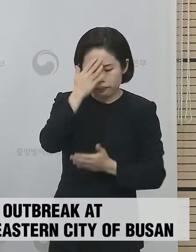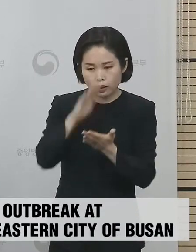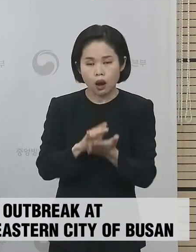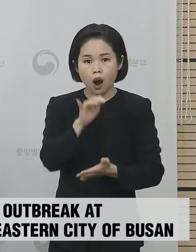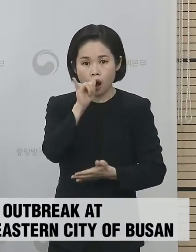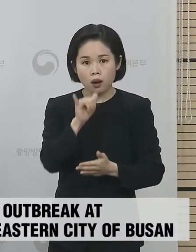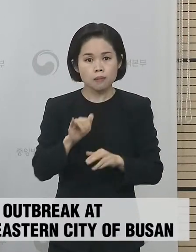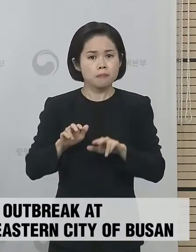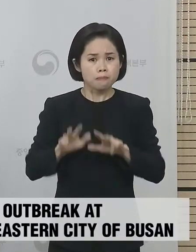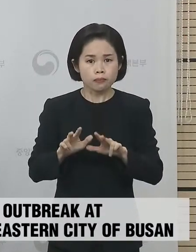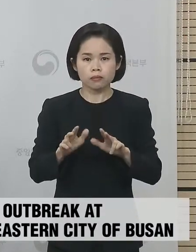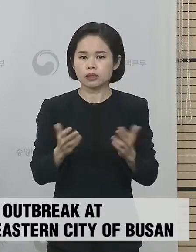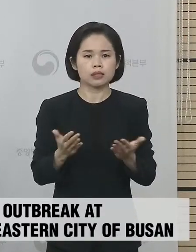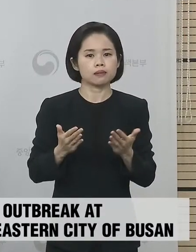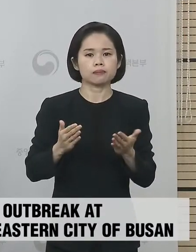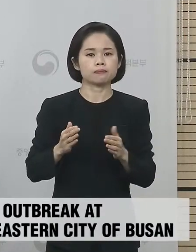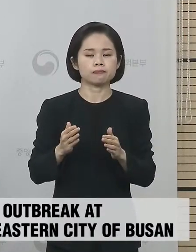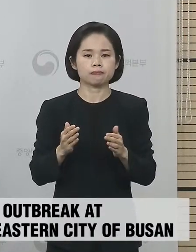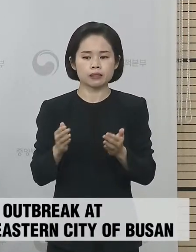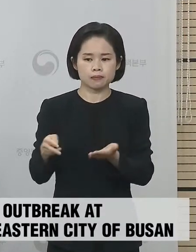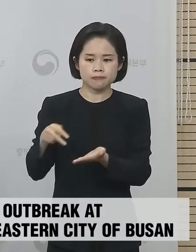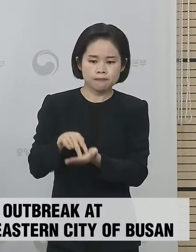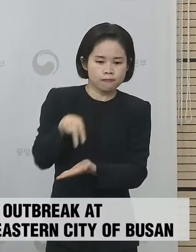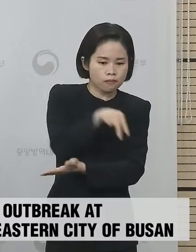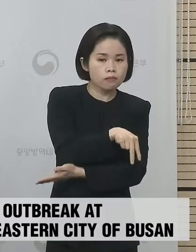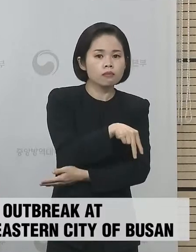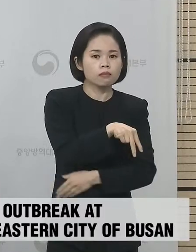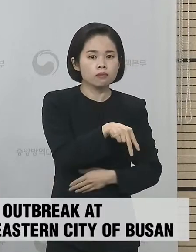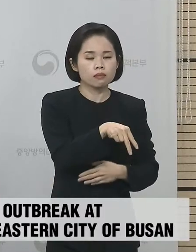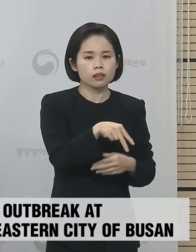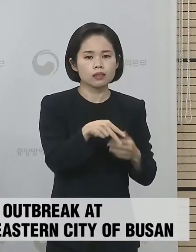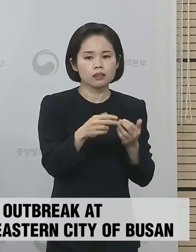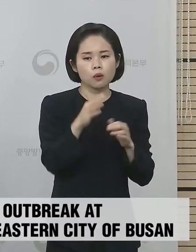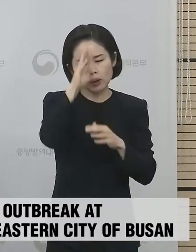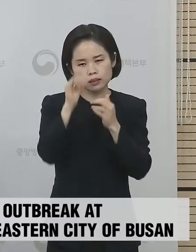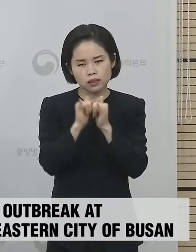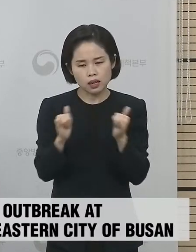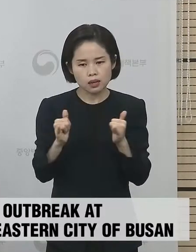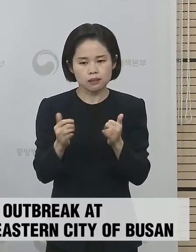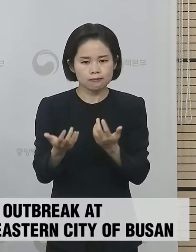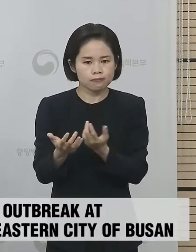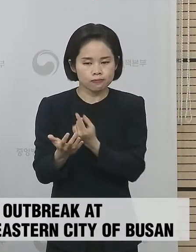And also, if you have suspected symptoms, any workers who are working